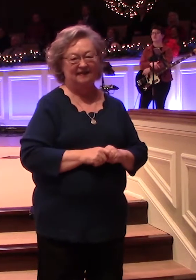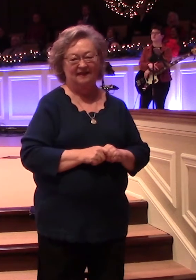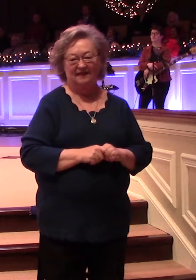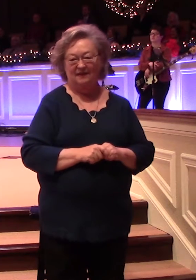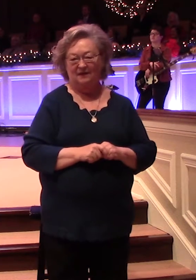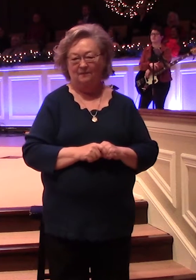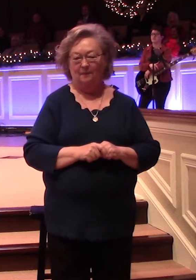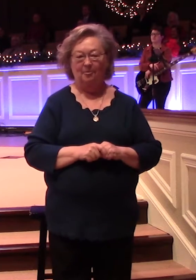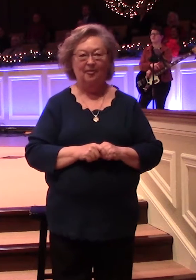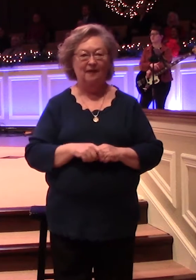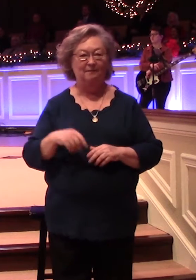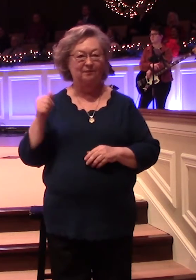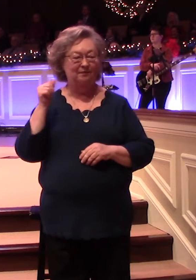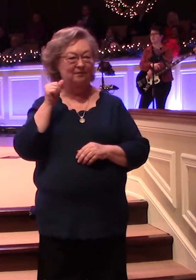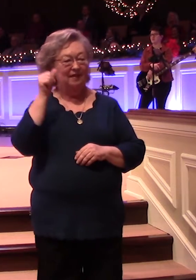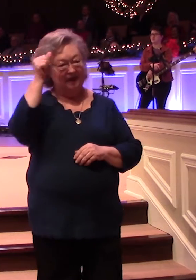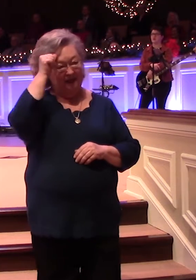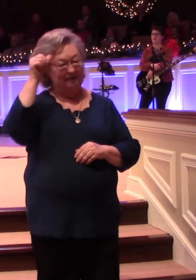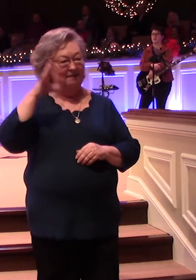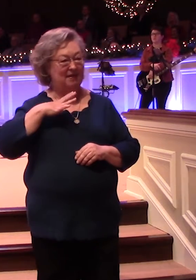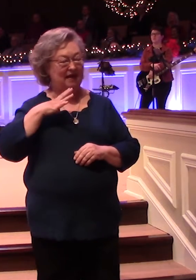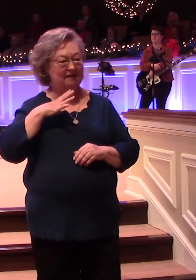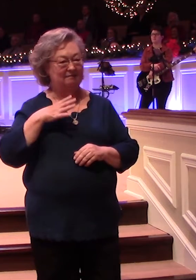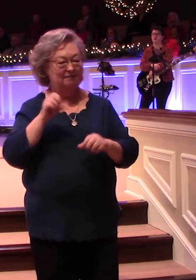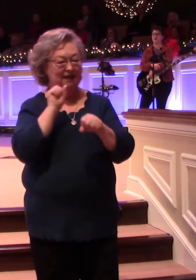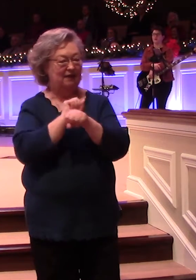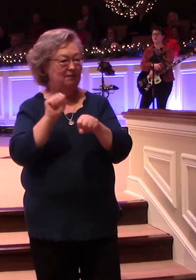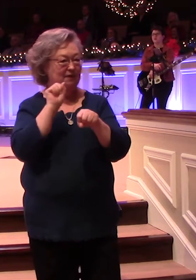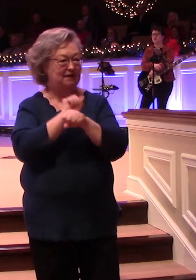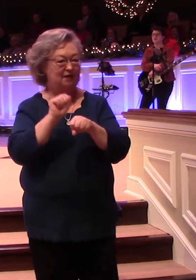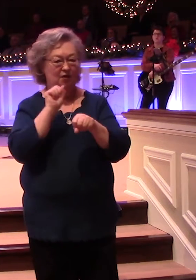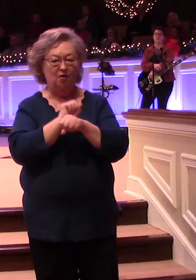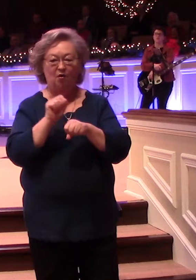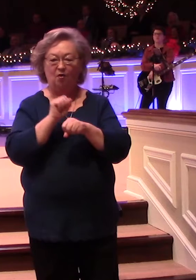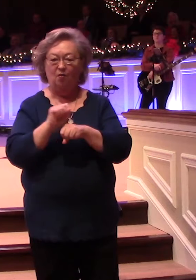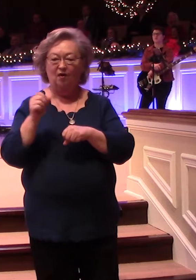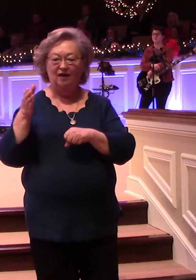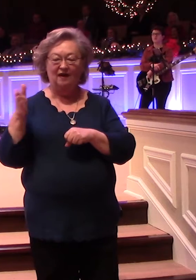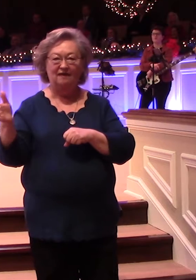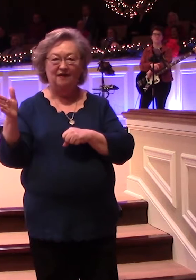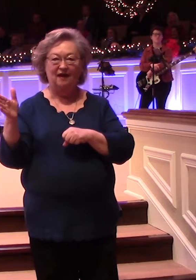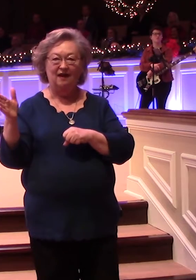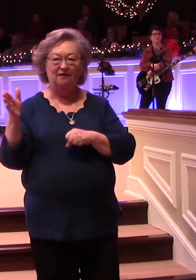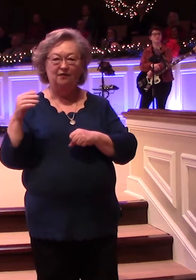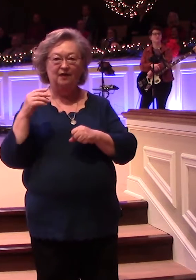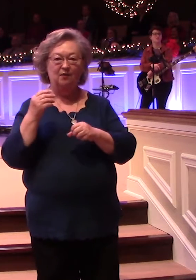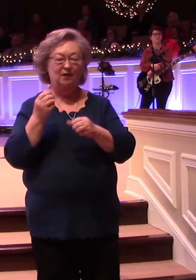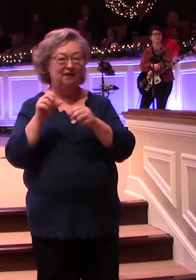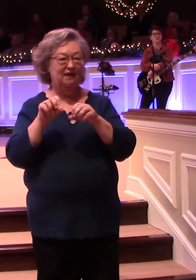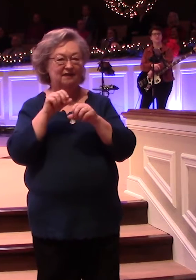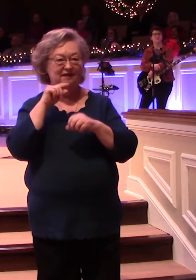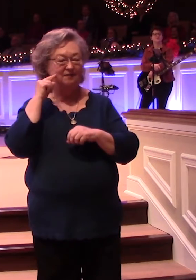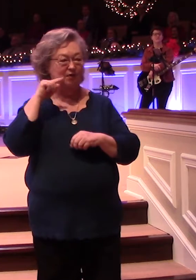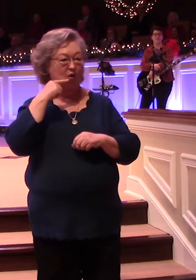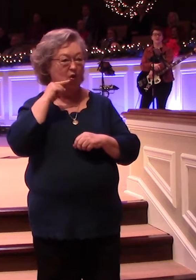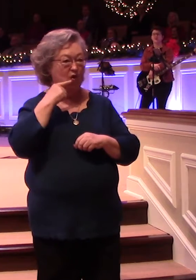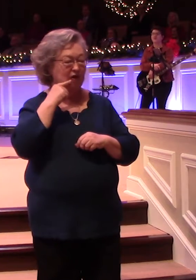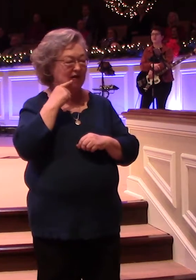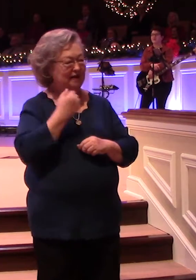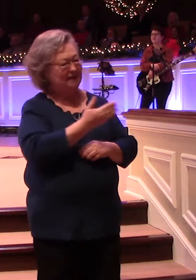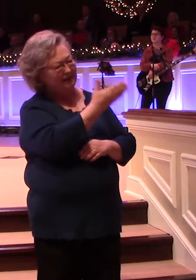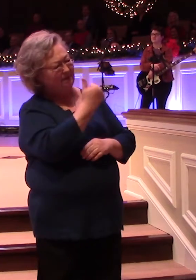In his garden when I happened by, he waved me over with that look in his eye